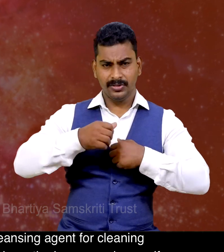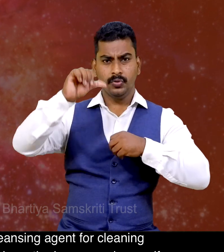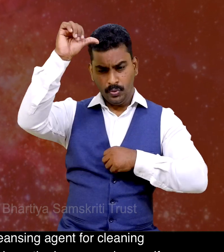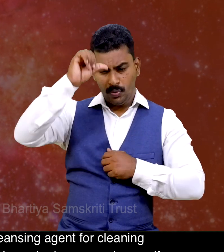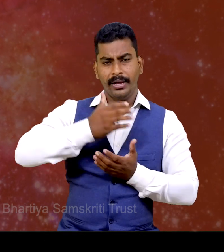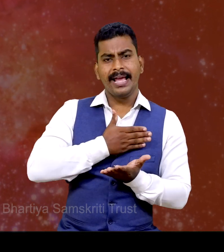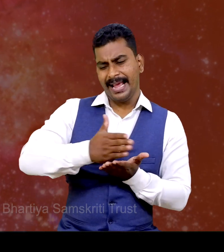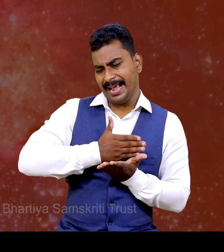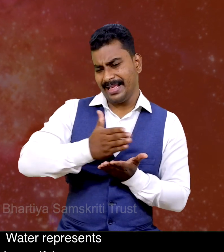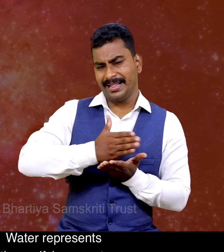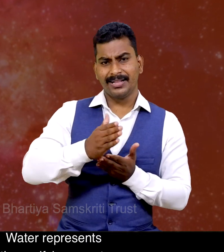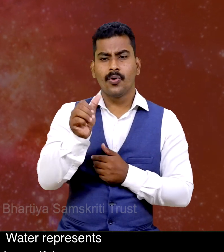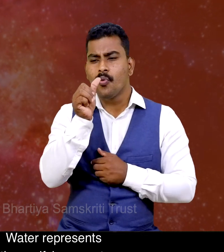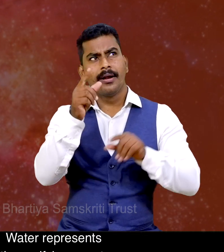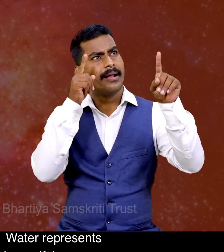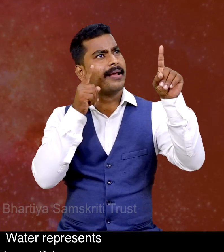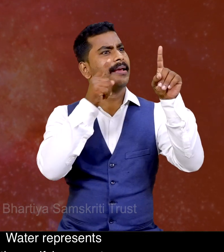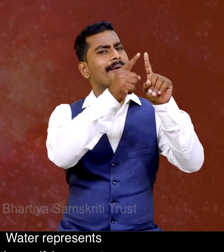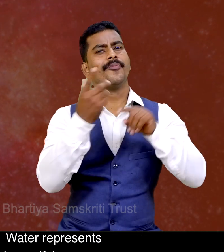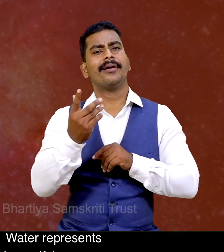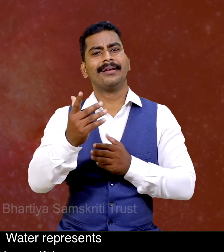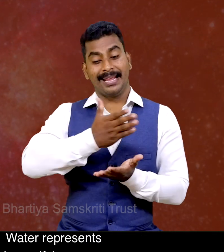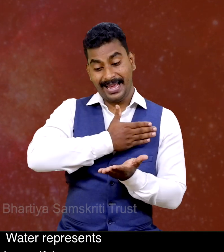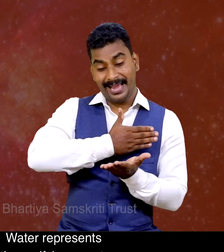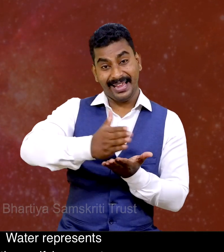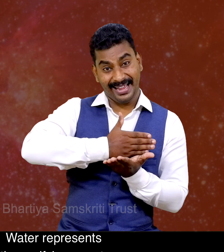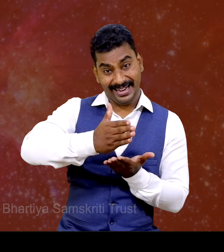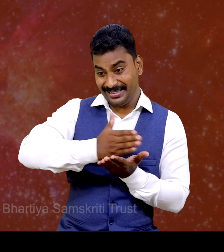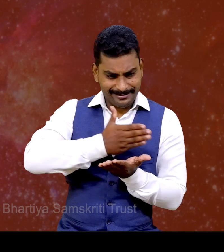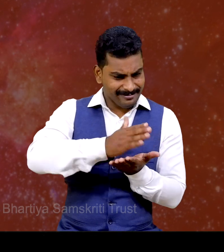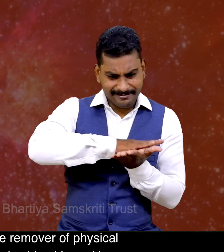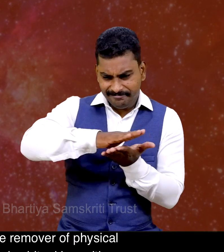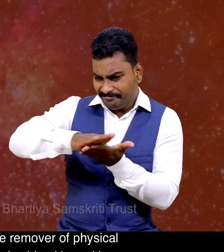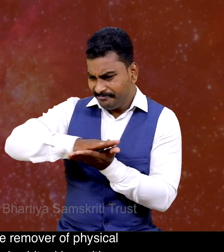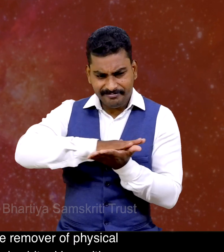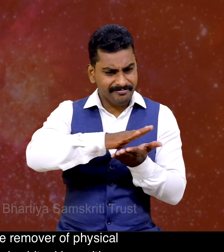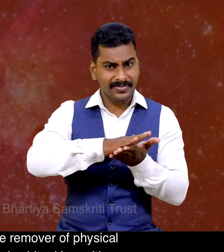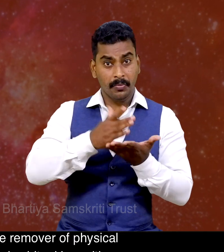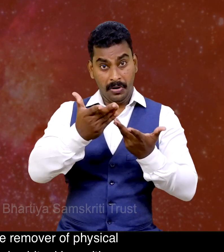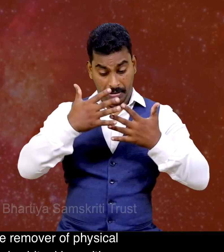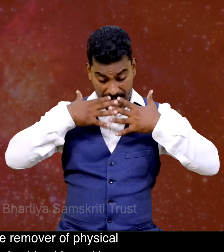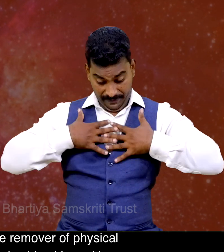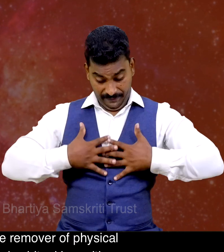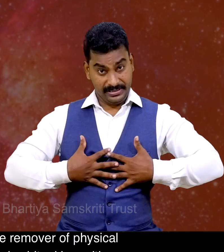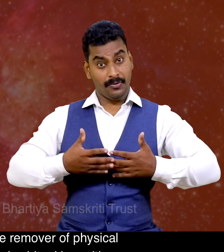oneself. Water represents the purifying agent, the remover of physical and